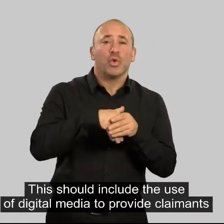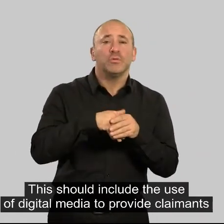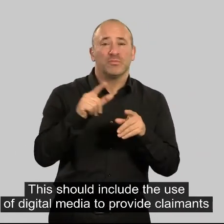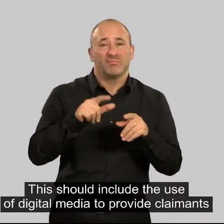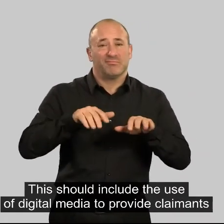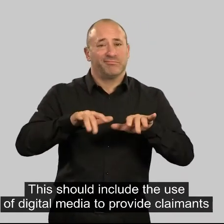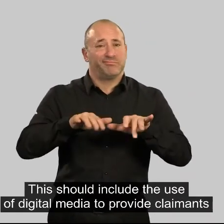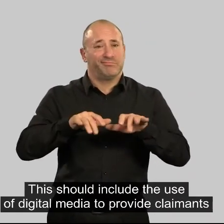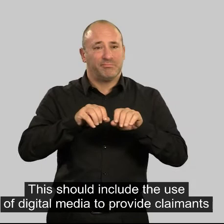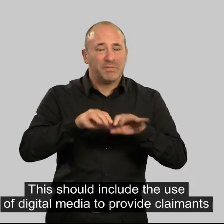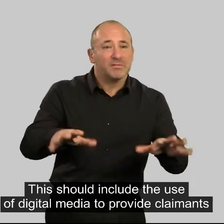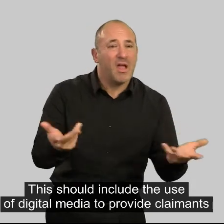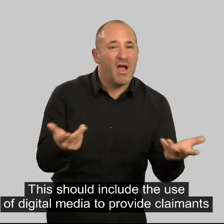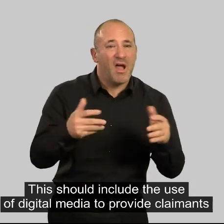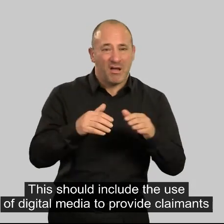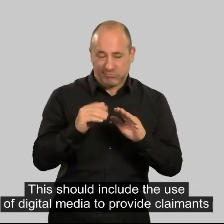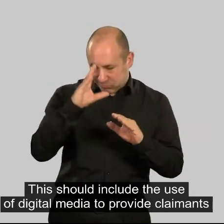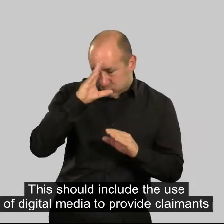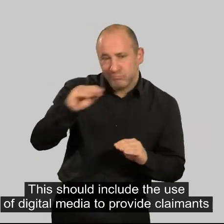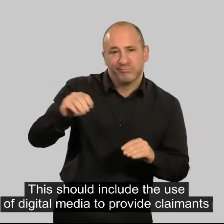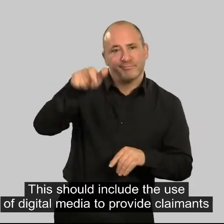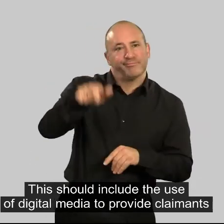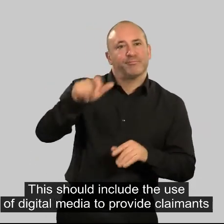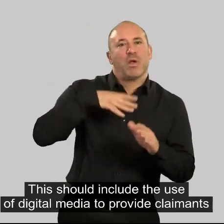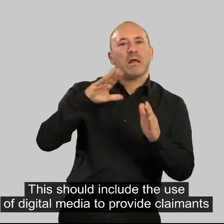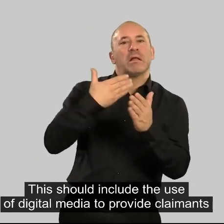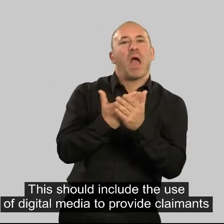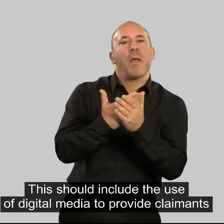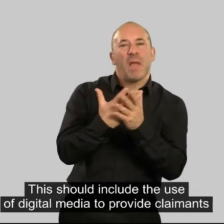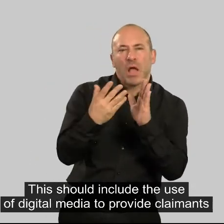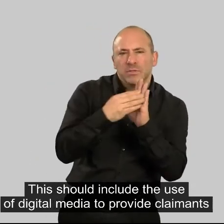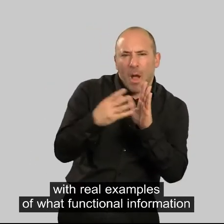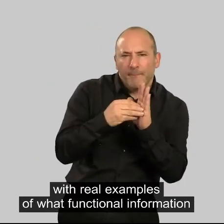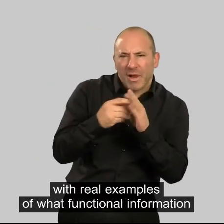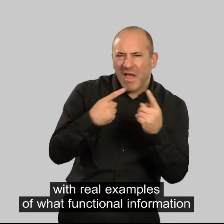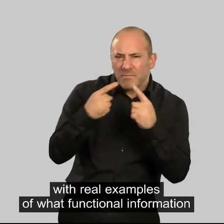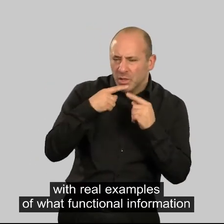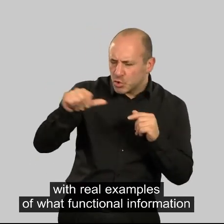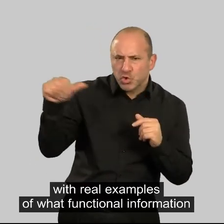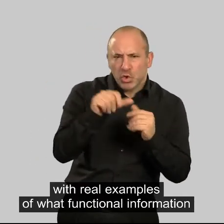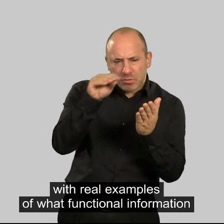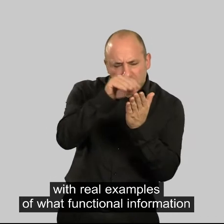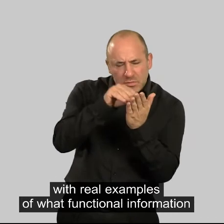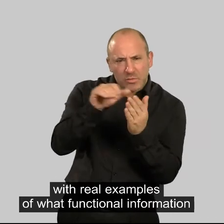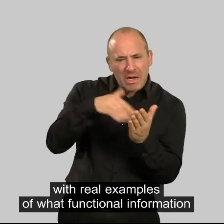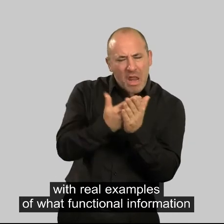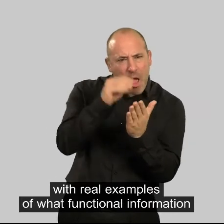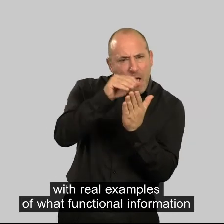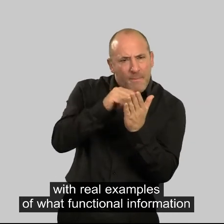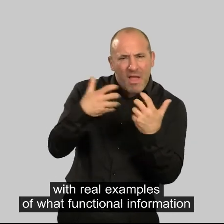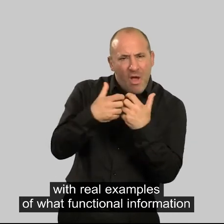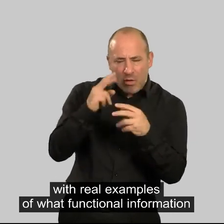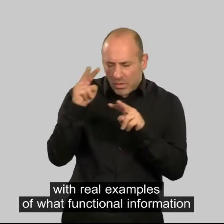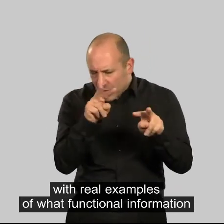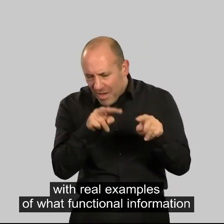This should include the use of digital media to provide claimants with real examples of what functional information they